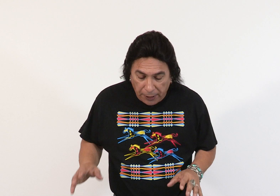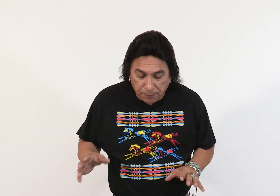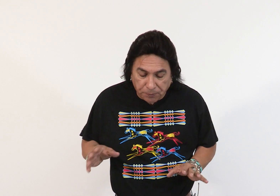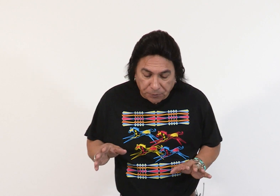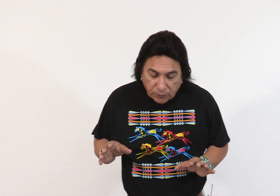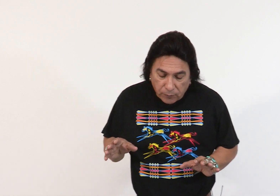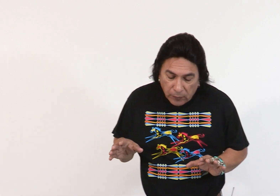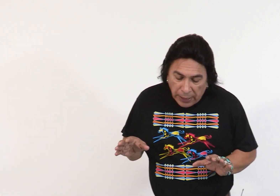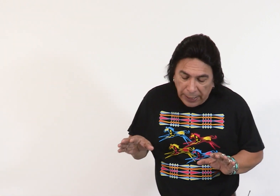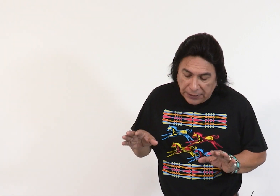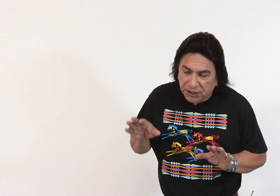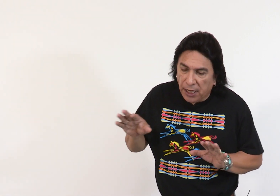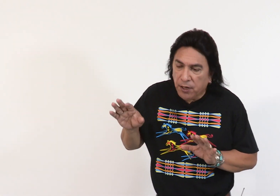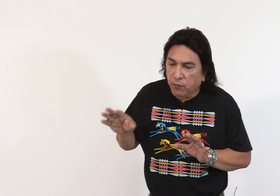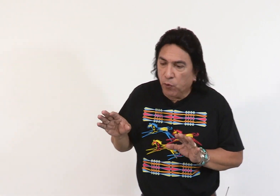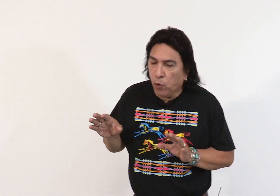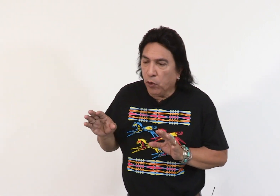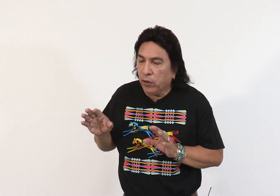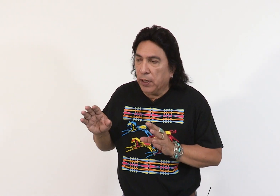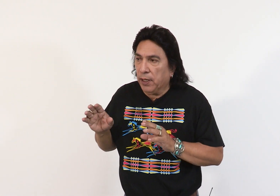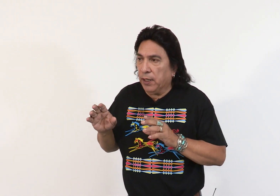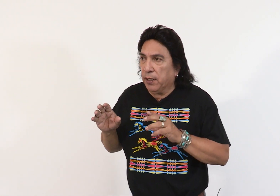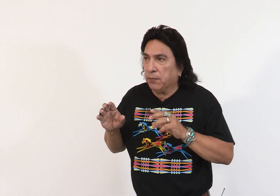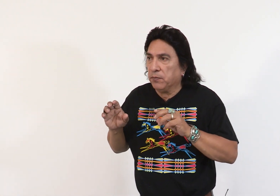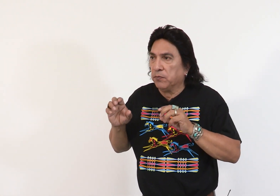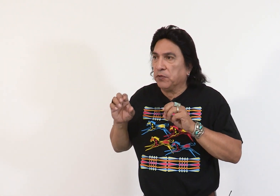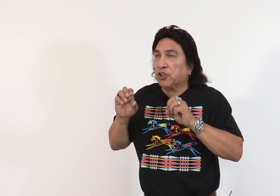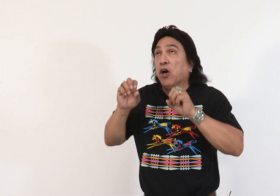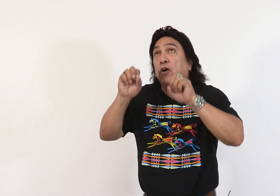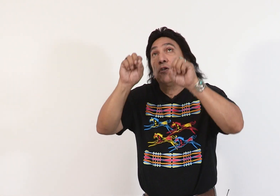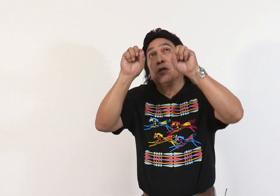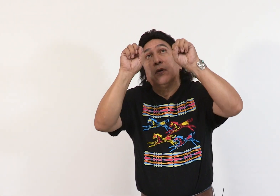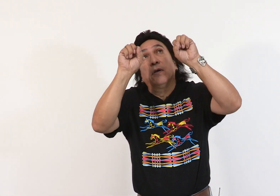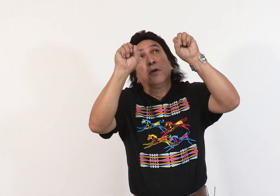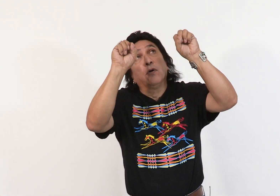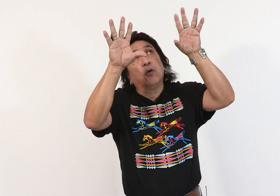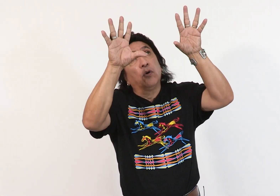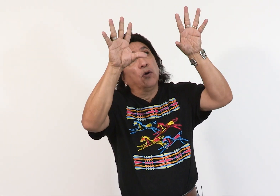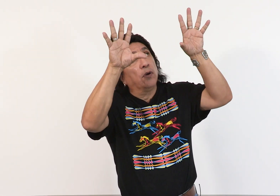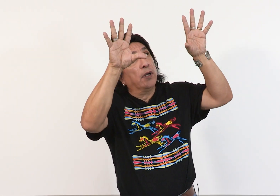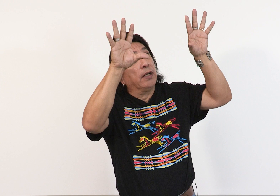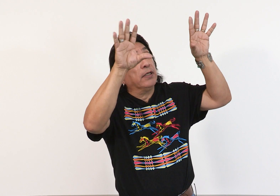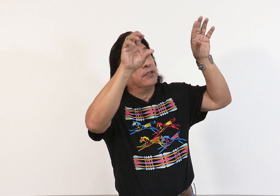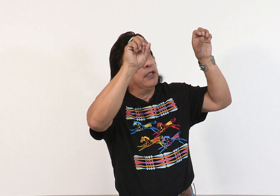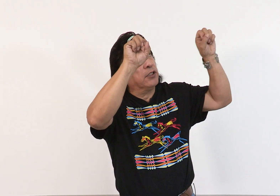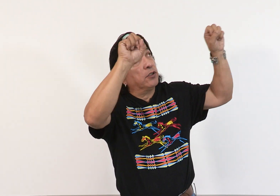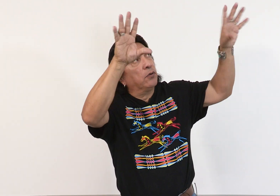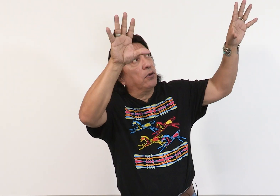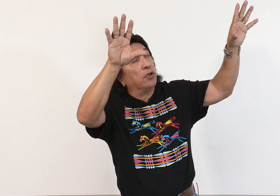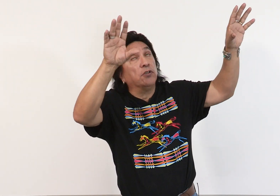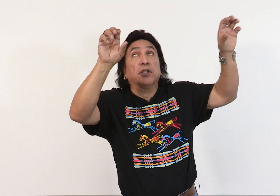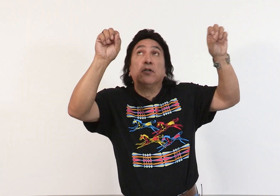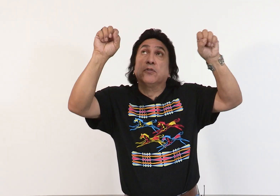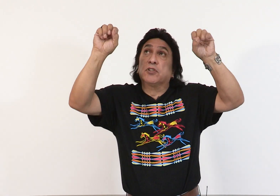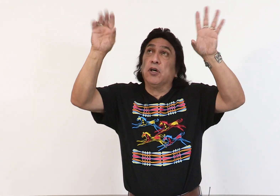Now, a sign for stars is this. You see those